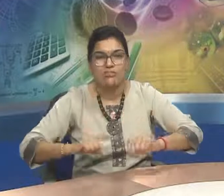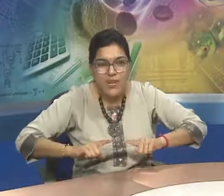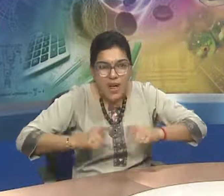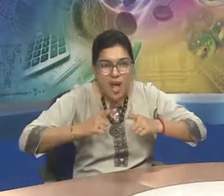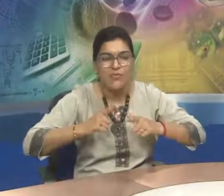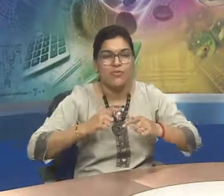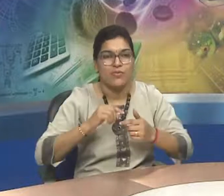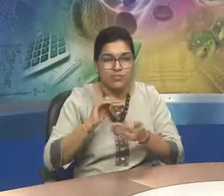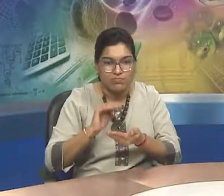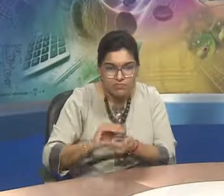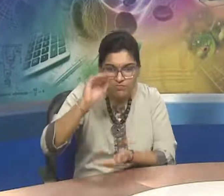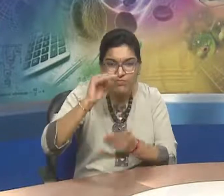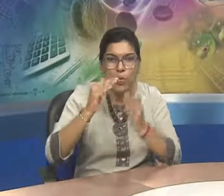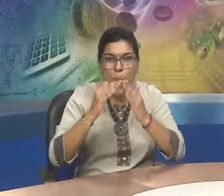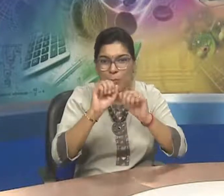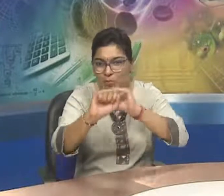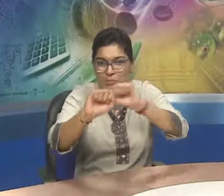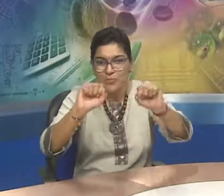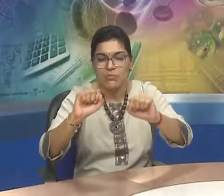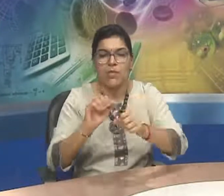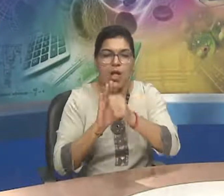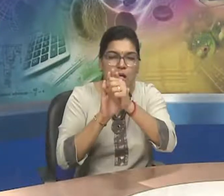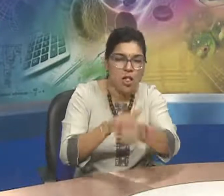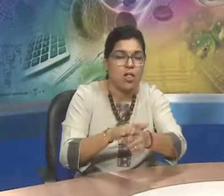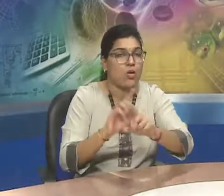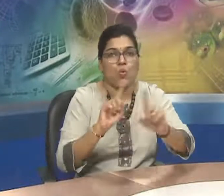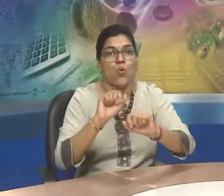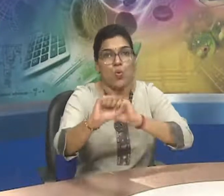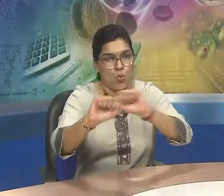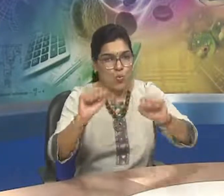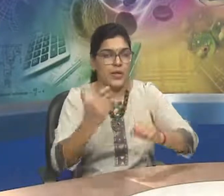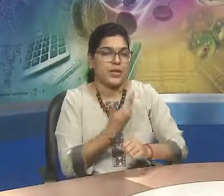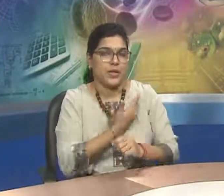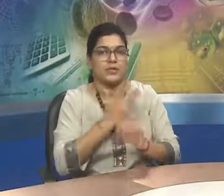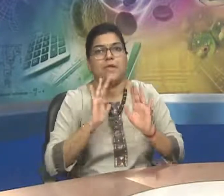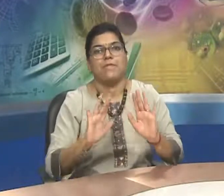And citizens of India can move